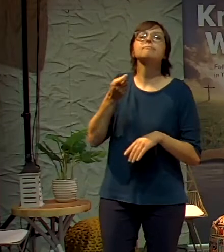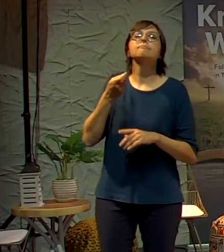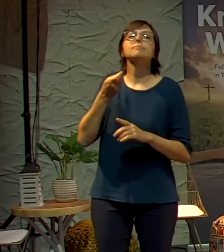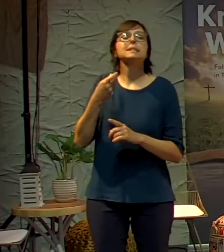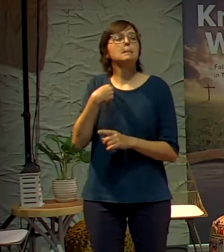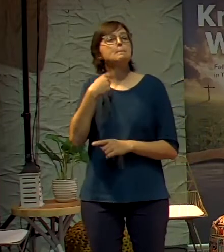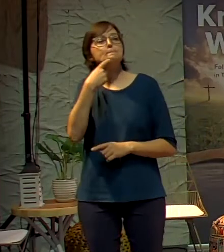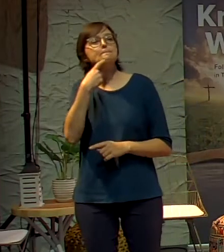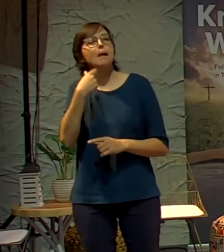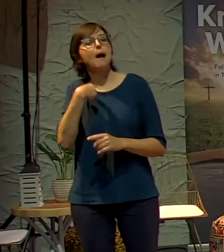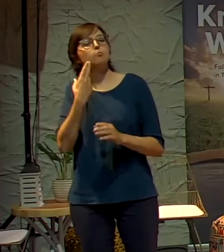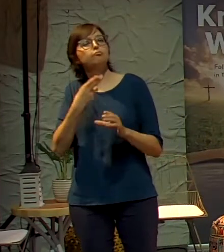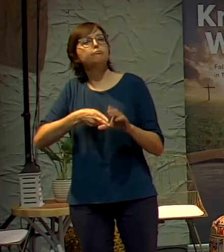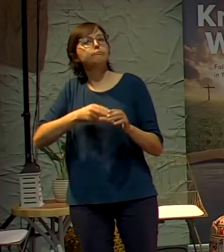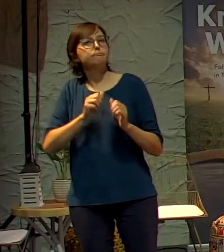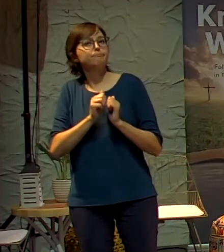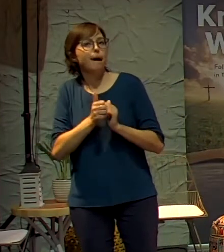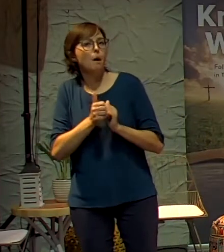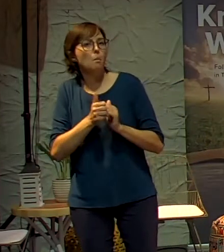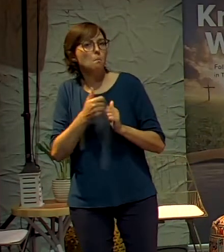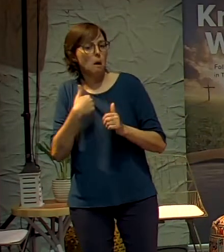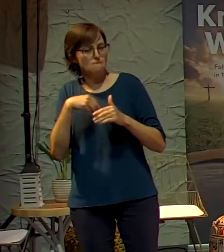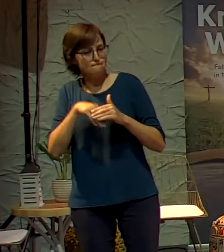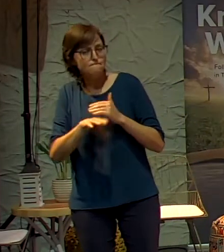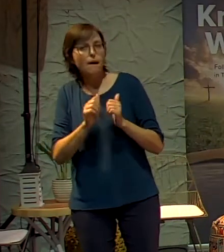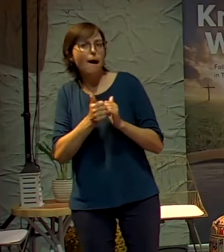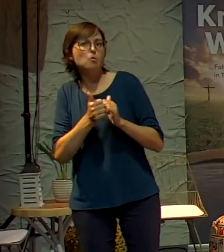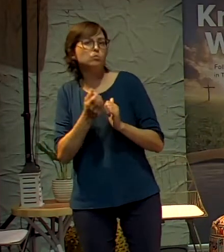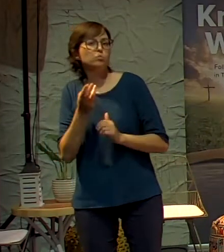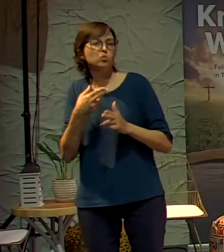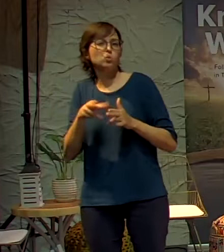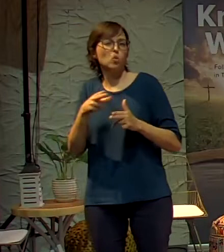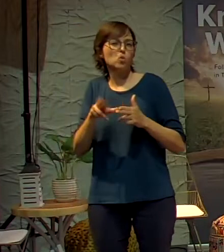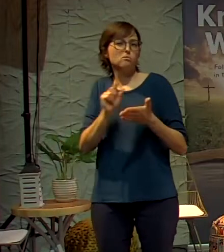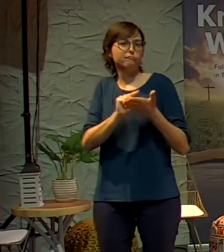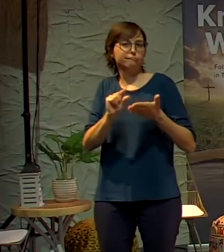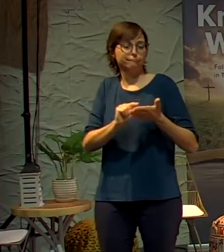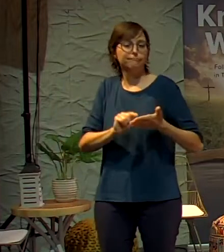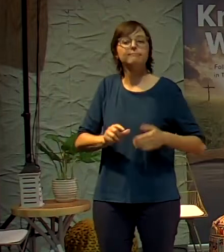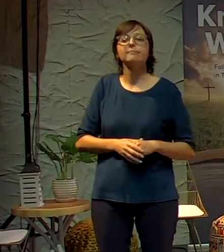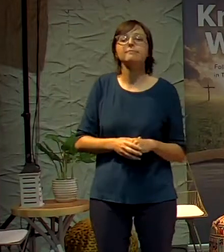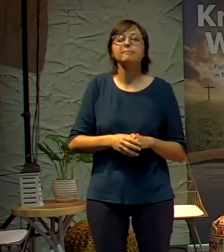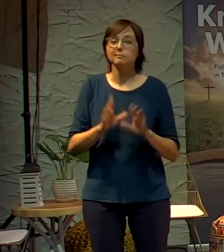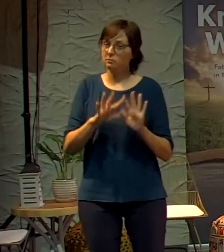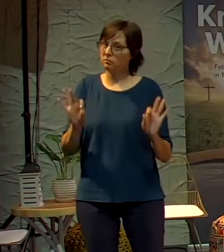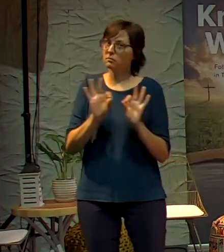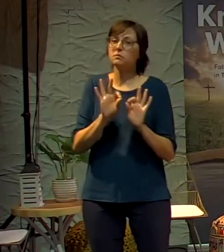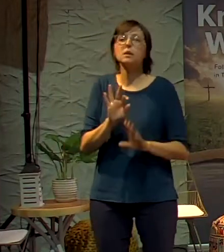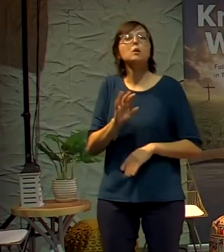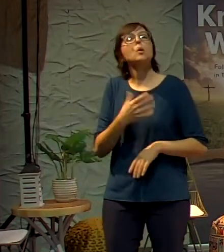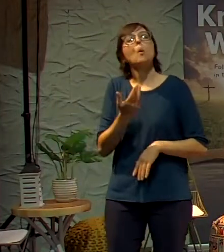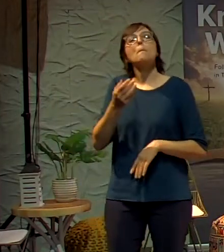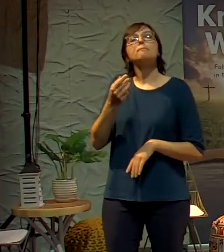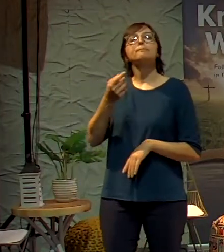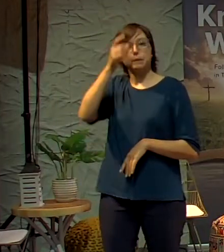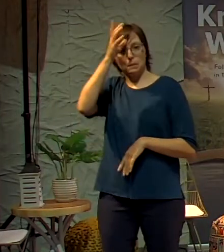got in. And it's just a couple of verses. He doesn't make a big deal of it, but it's a big, big deal. He says, passing along, Jesus saw a man